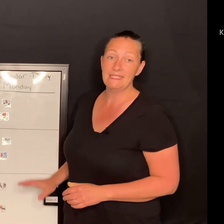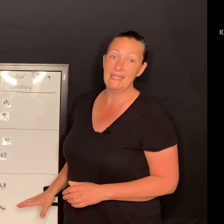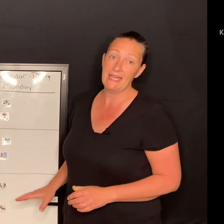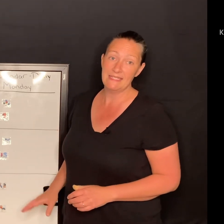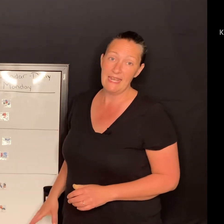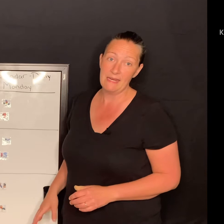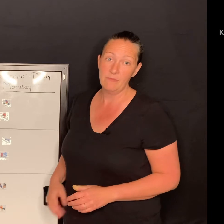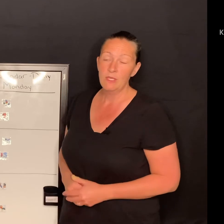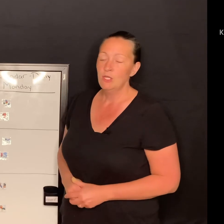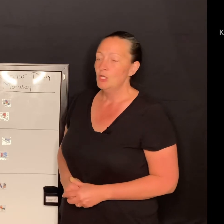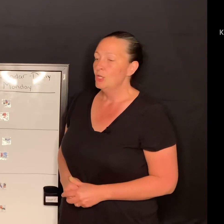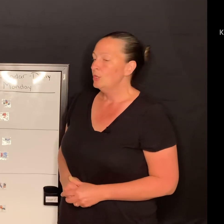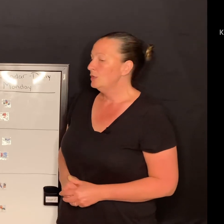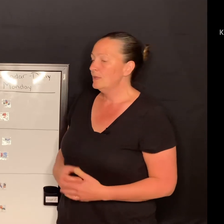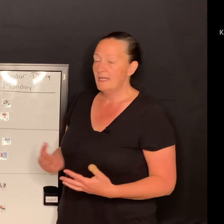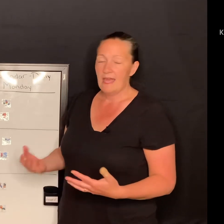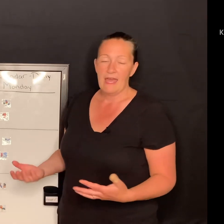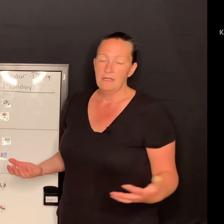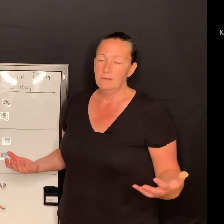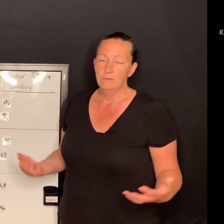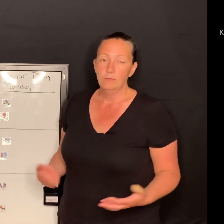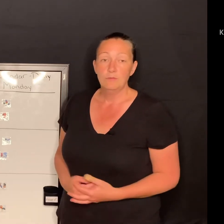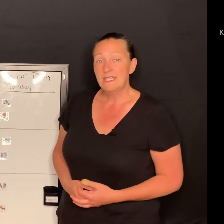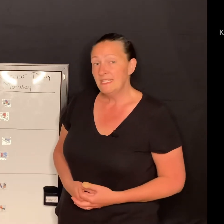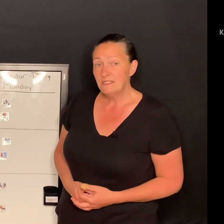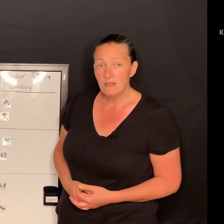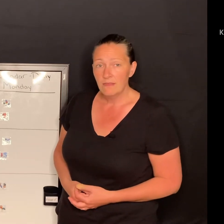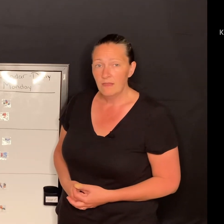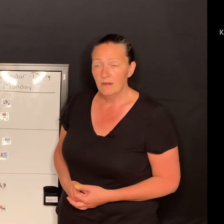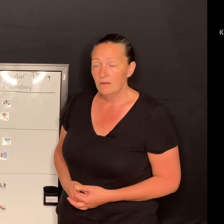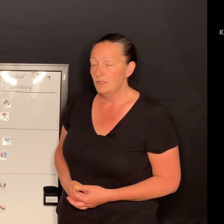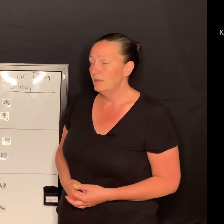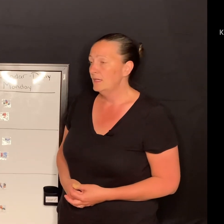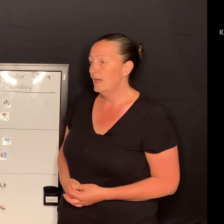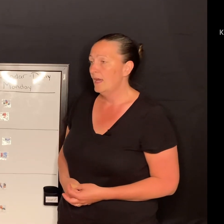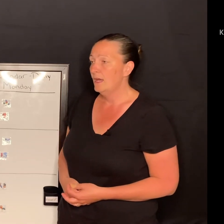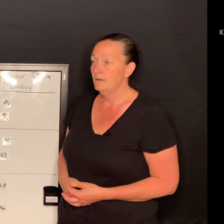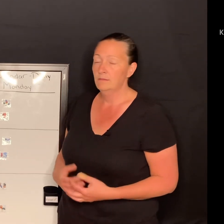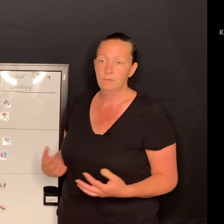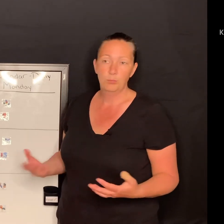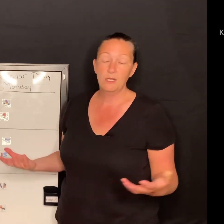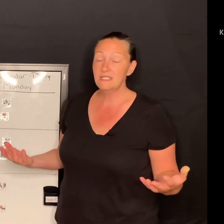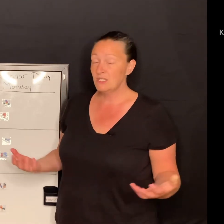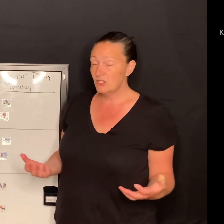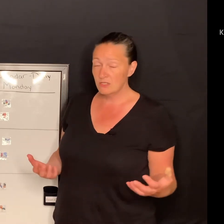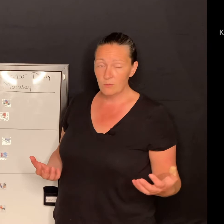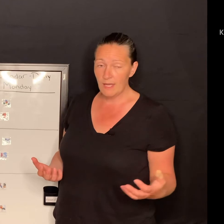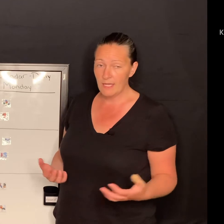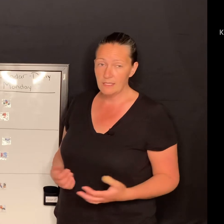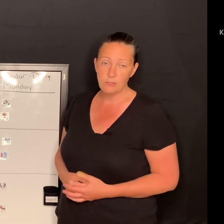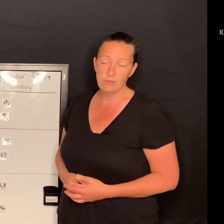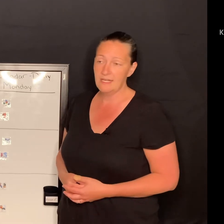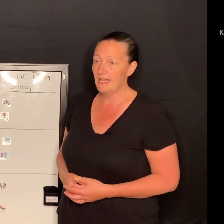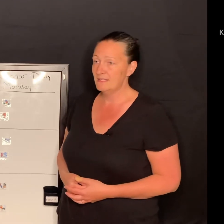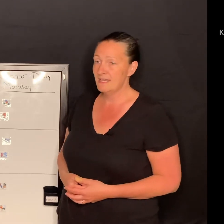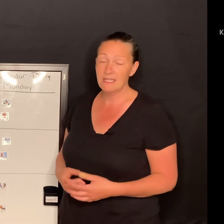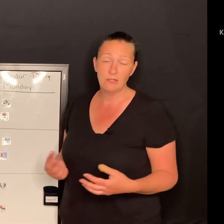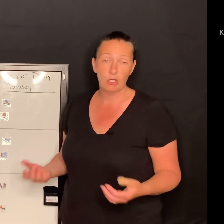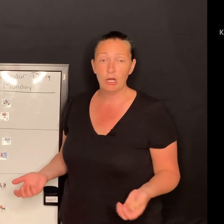that day. You can add routines on there. You can add putting dishes away. You can add taking the garbage